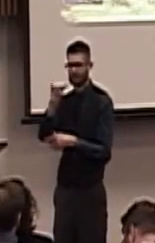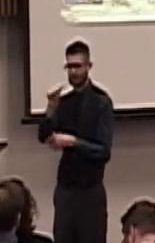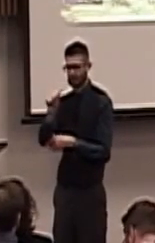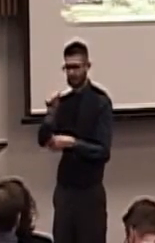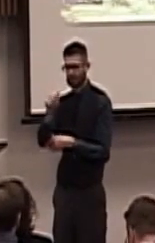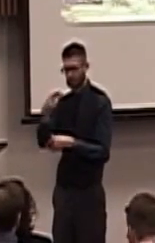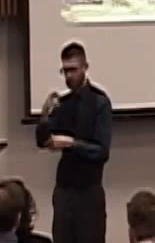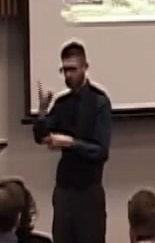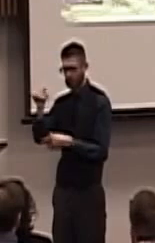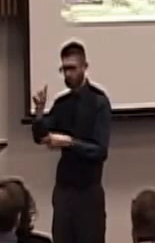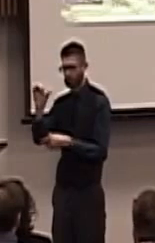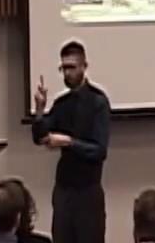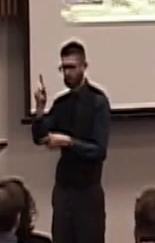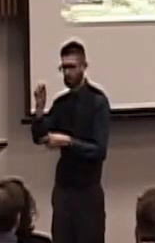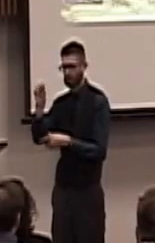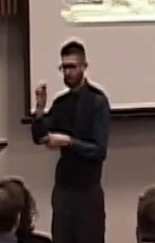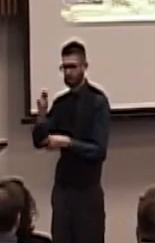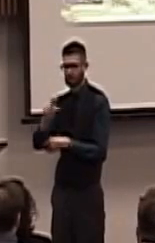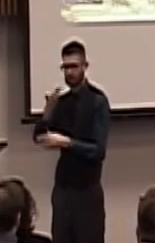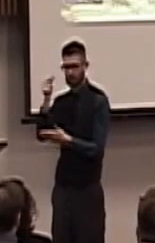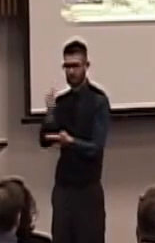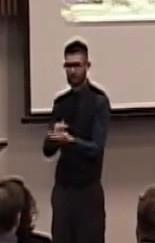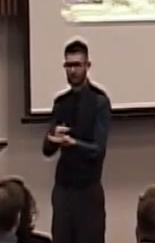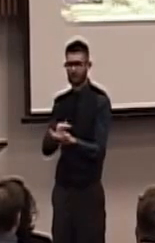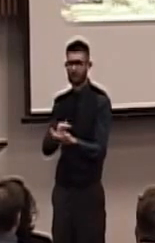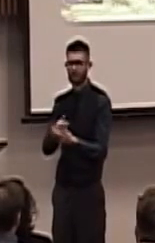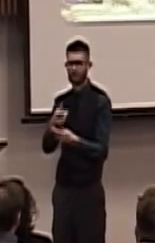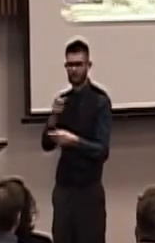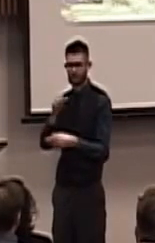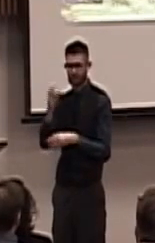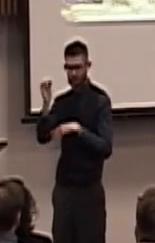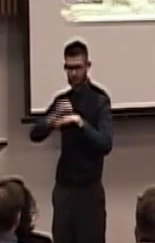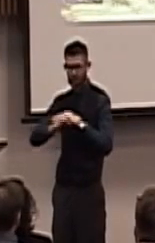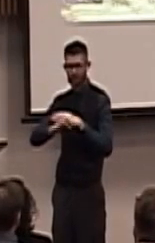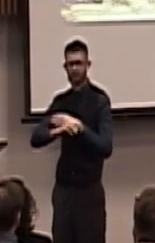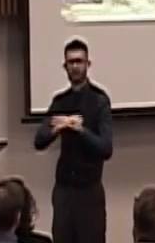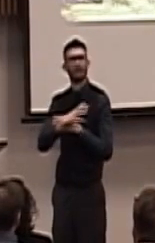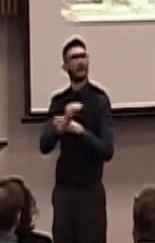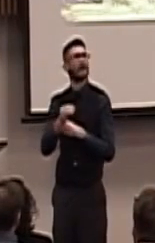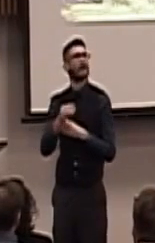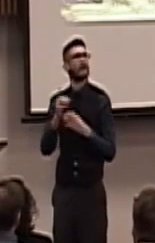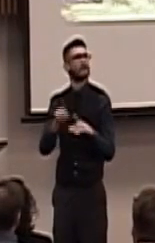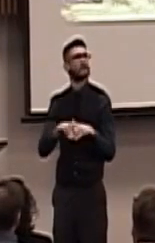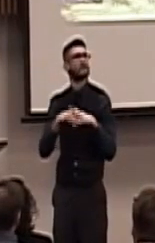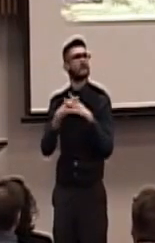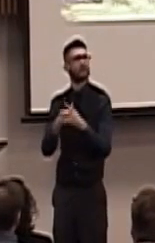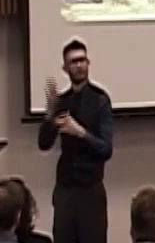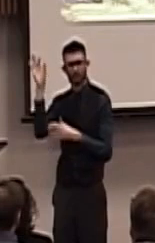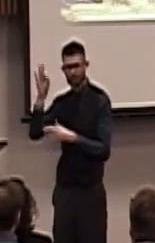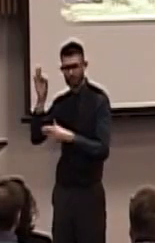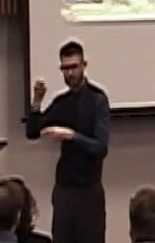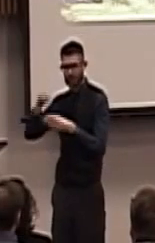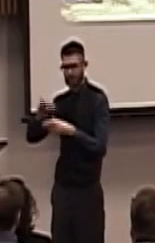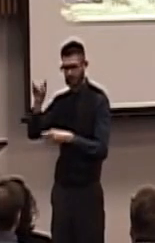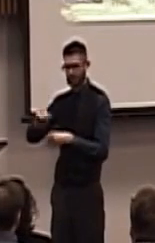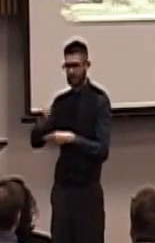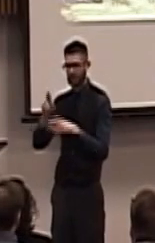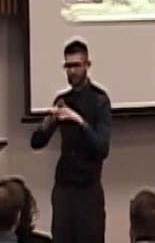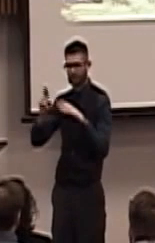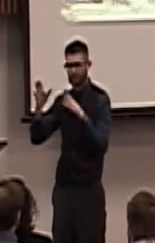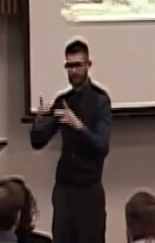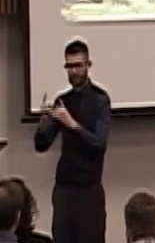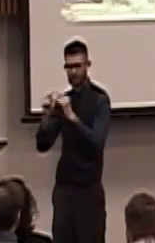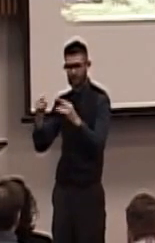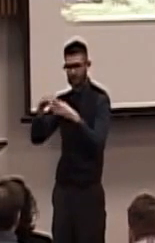preach beginning in 98 in the Kitiandongo refugee camp in Uganda, where his